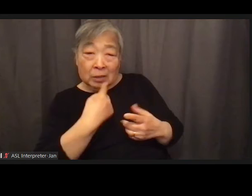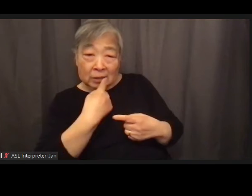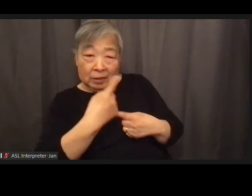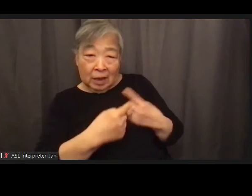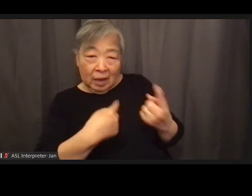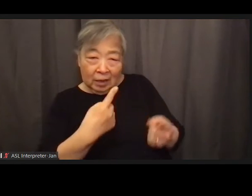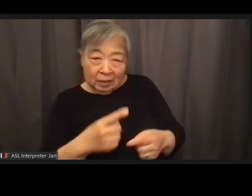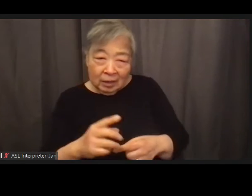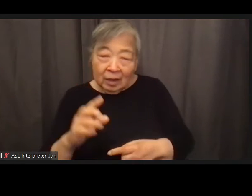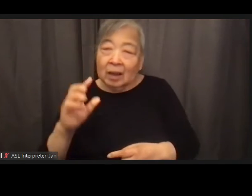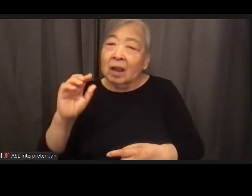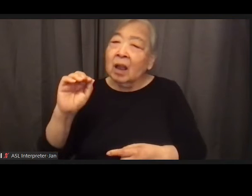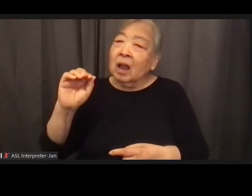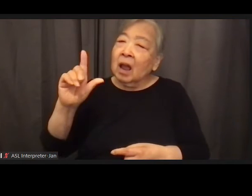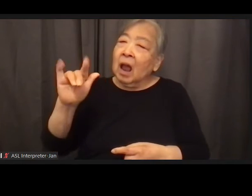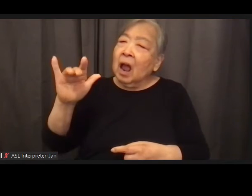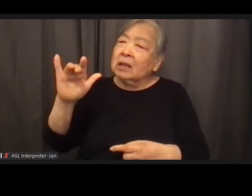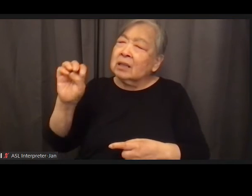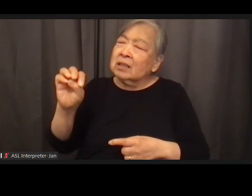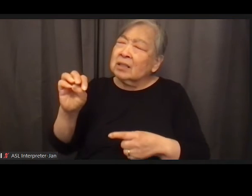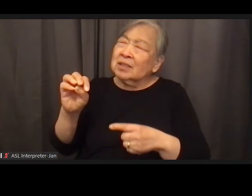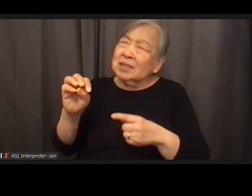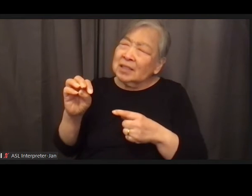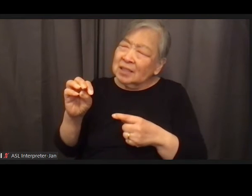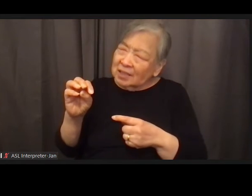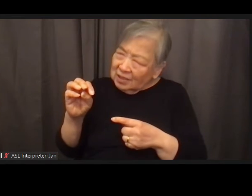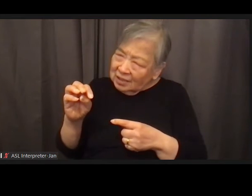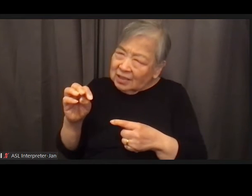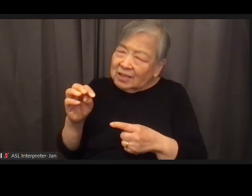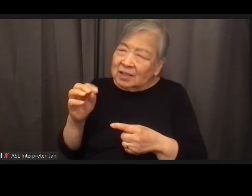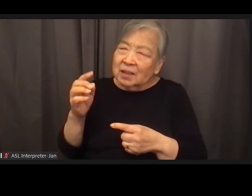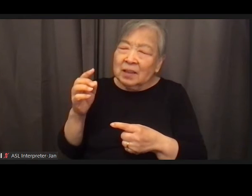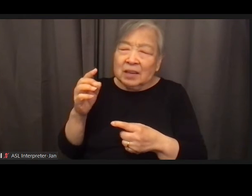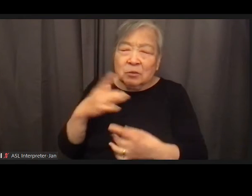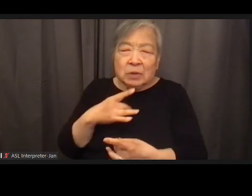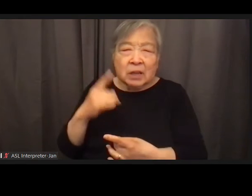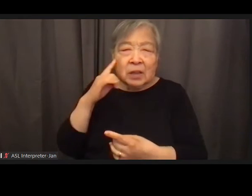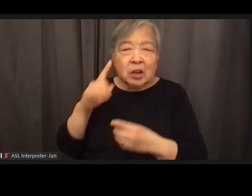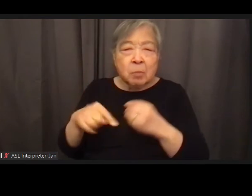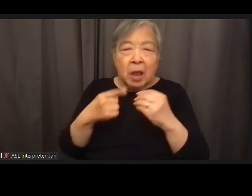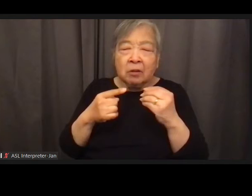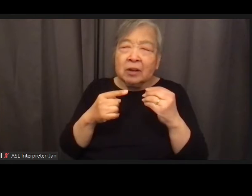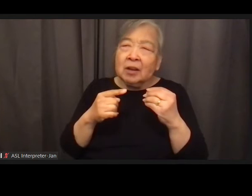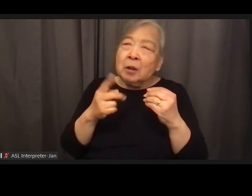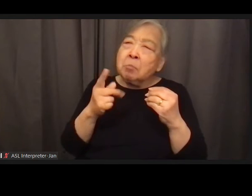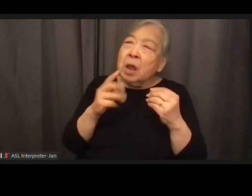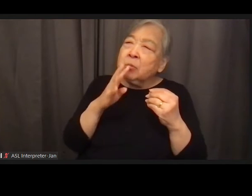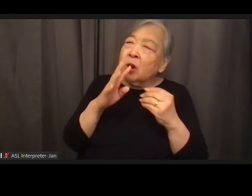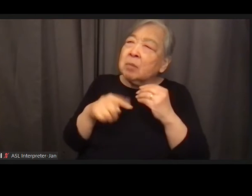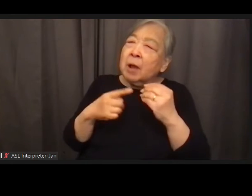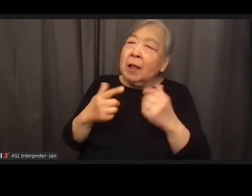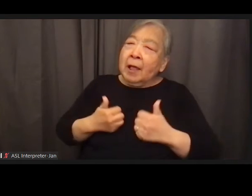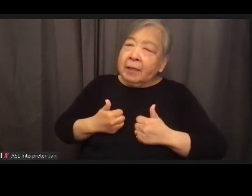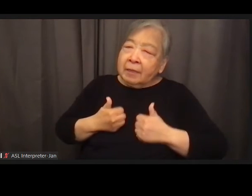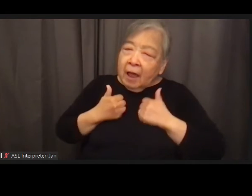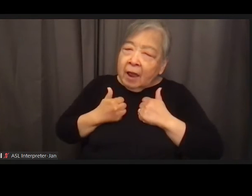Interesting to think about, you know, Pam's discussion about the life of the film in the archives, and thinking about there are